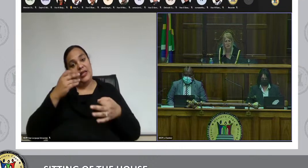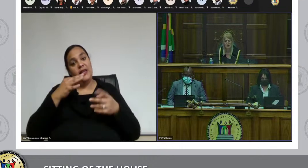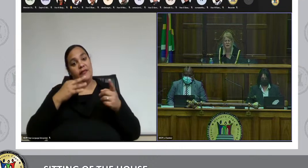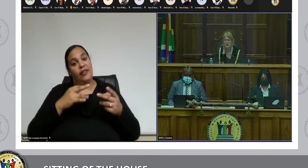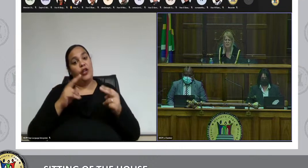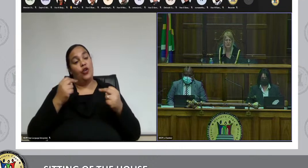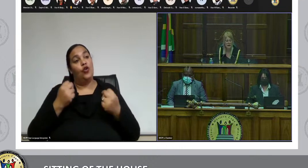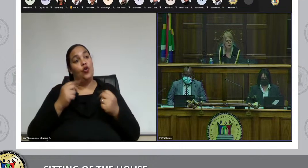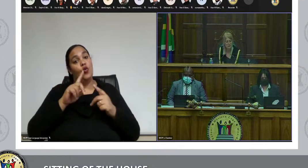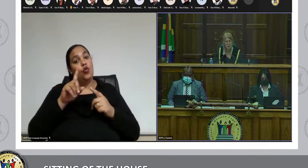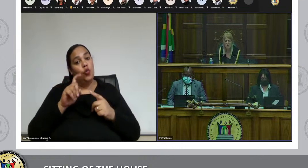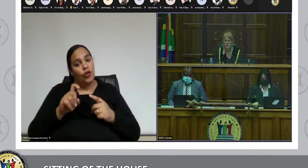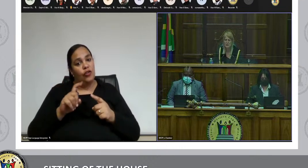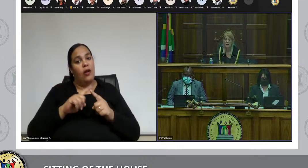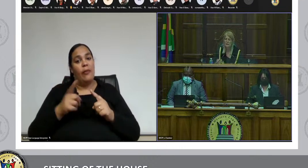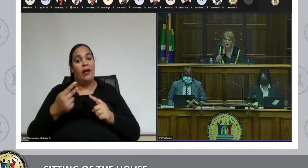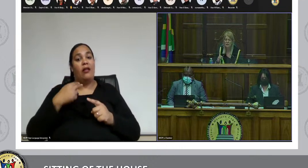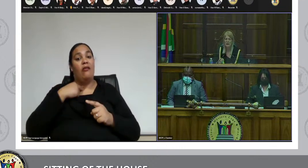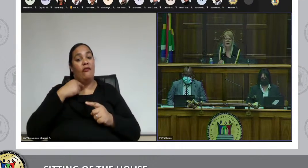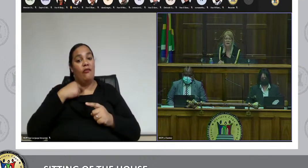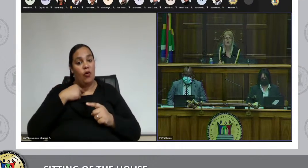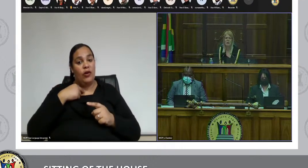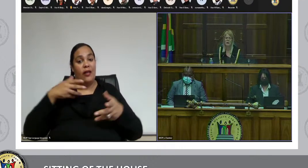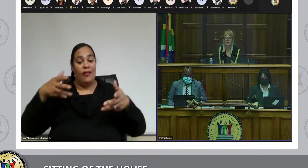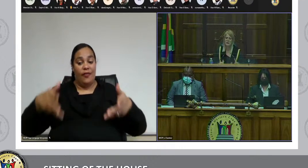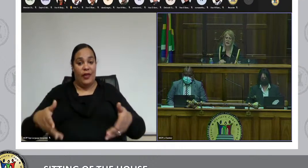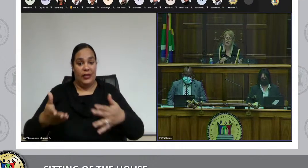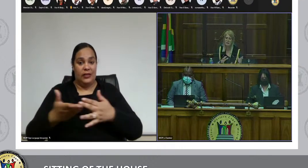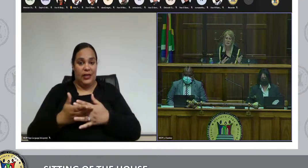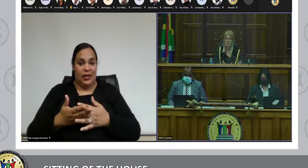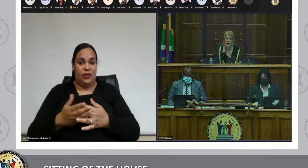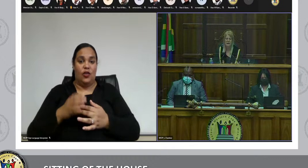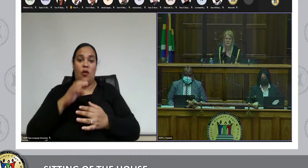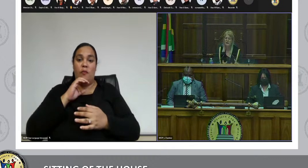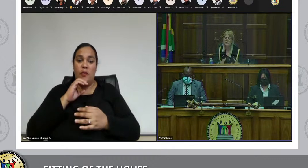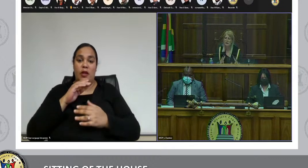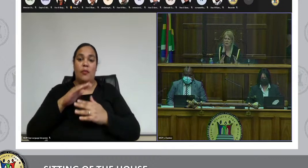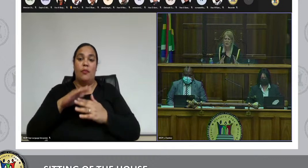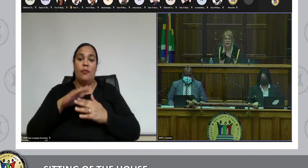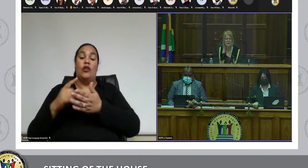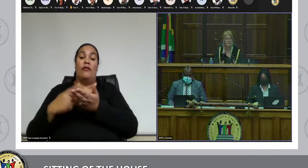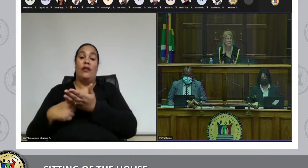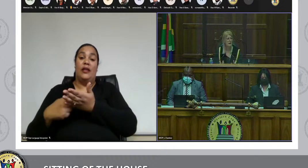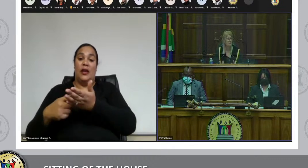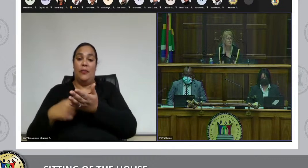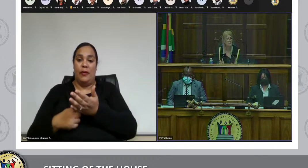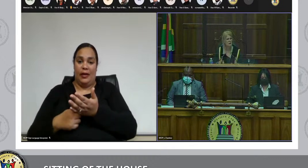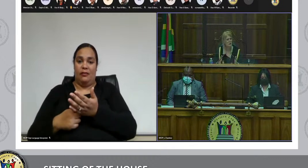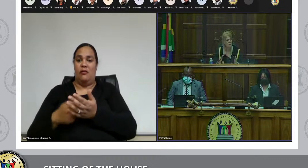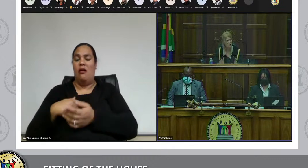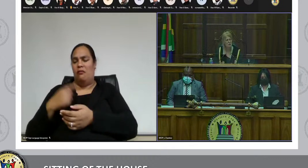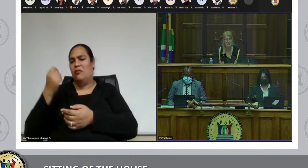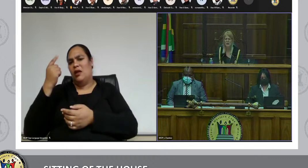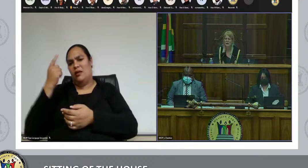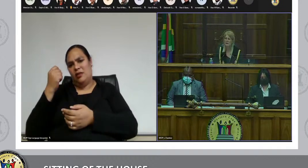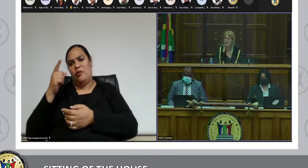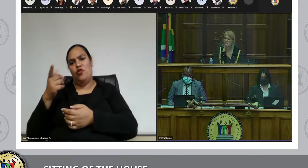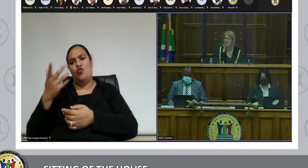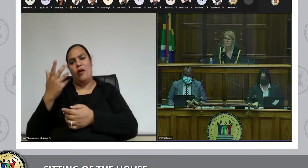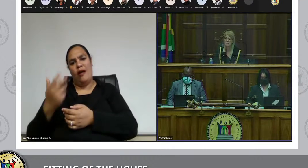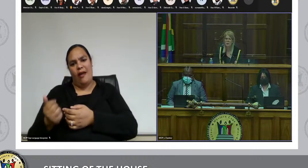new question, but unfortunately in this case, so in the case of a debate, Very understandable. You've